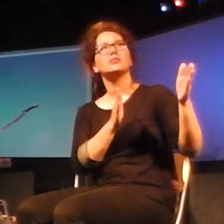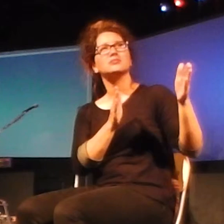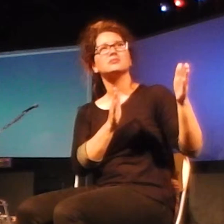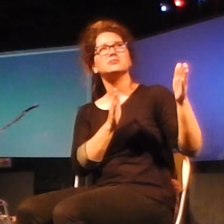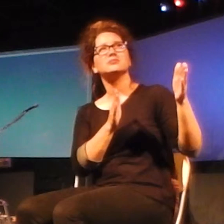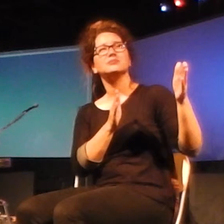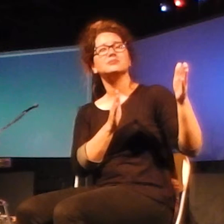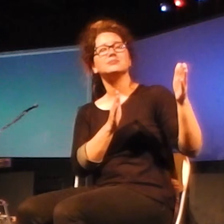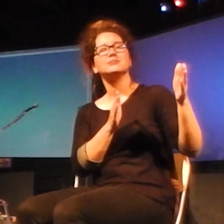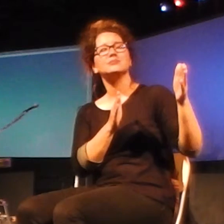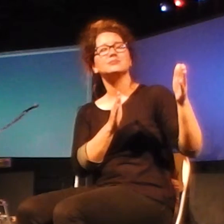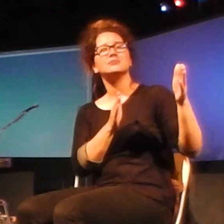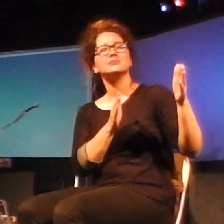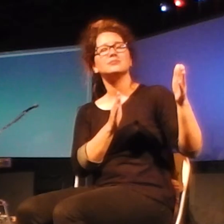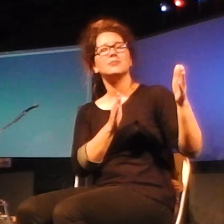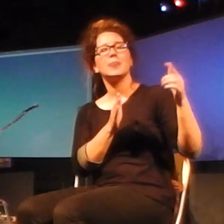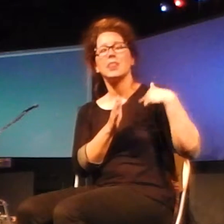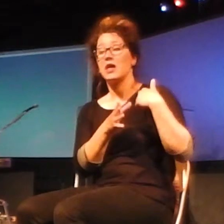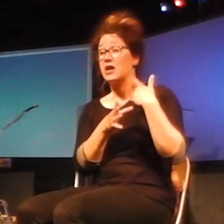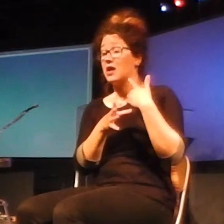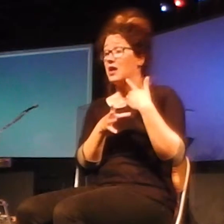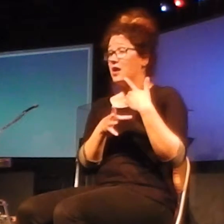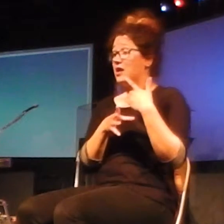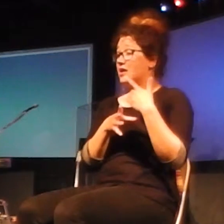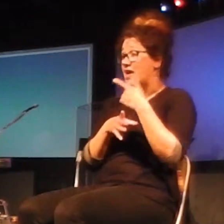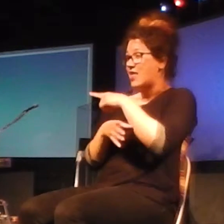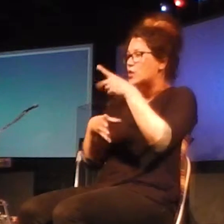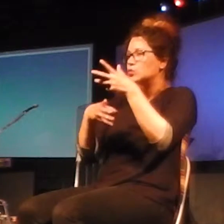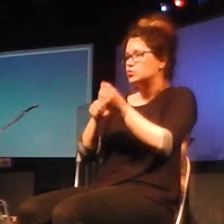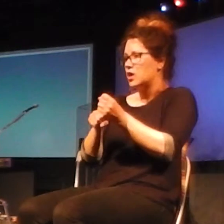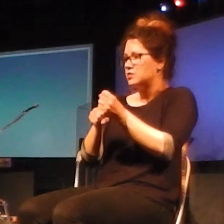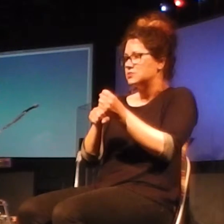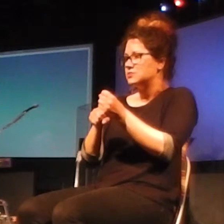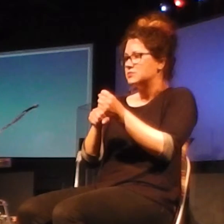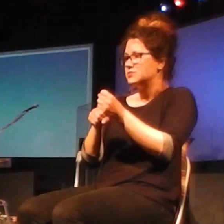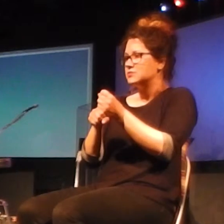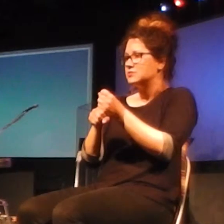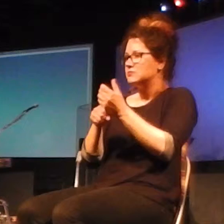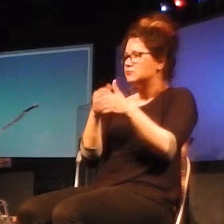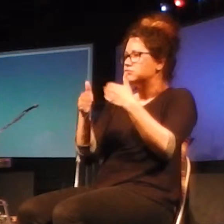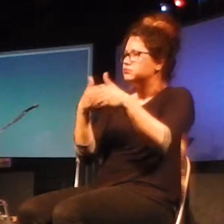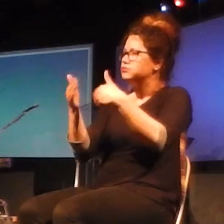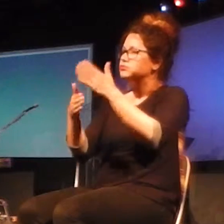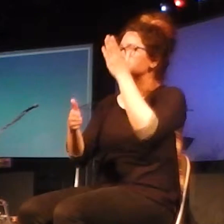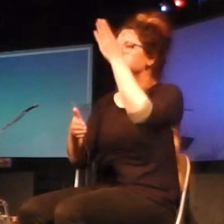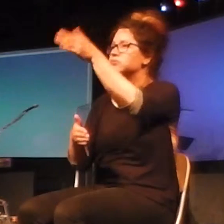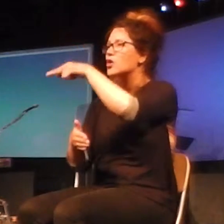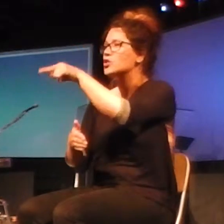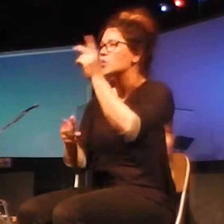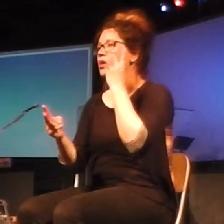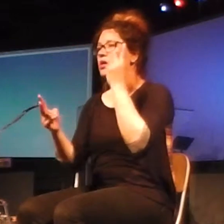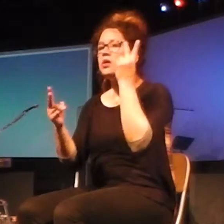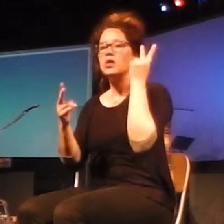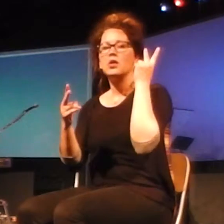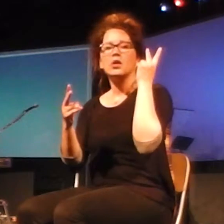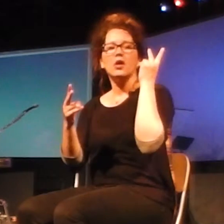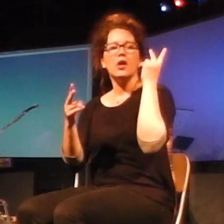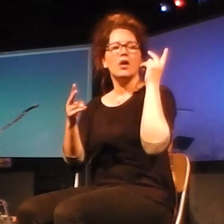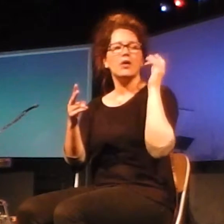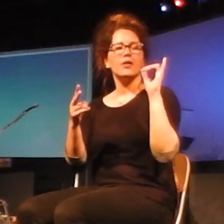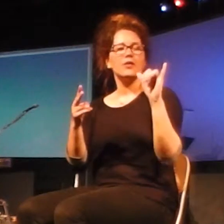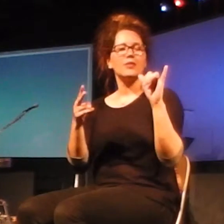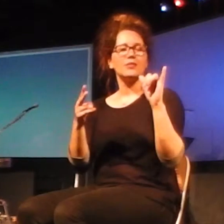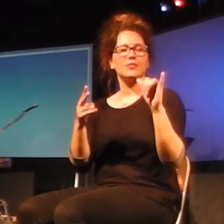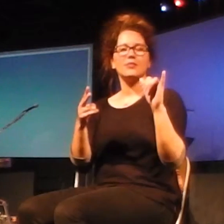And then you trust that at some point you're going to stand on the other side of that experience and you're going to go, oh, there are things